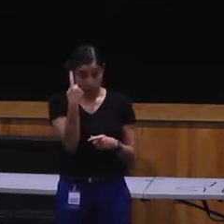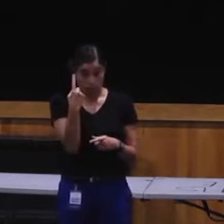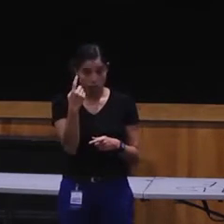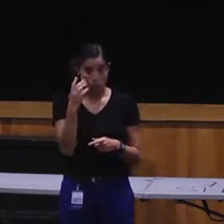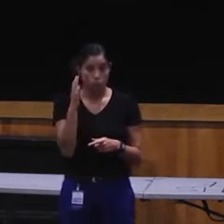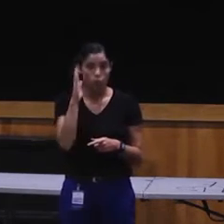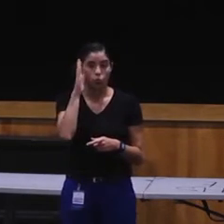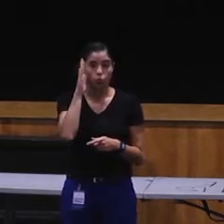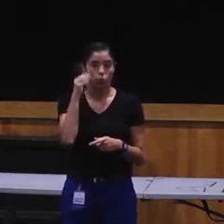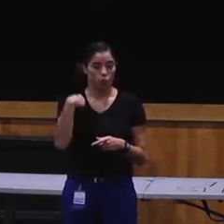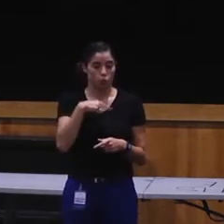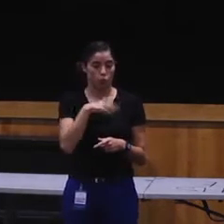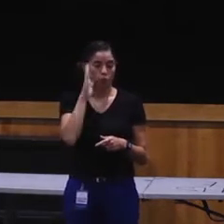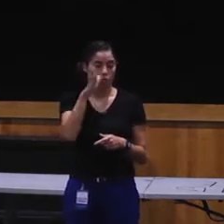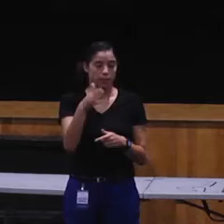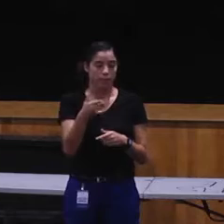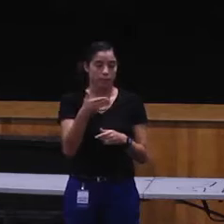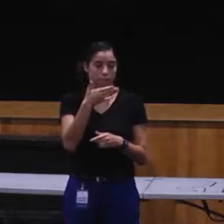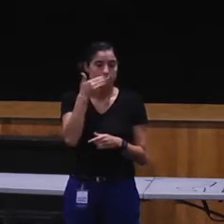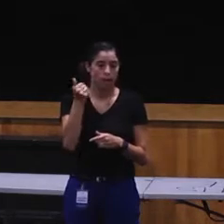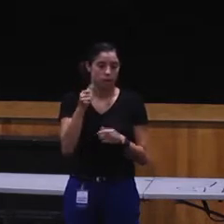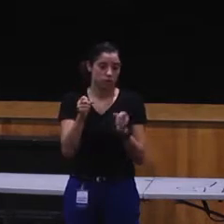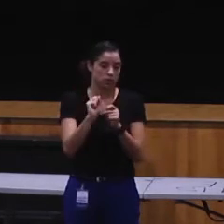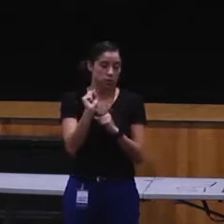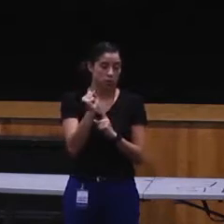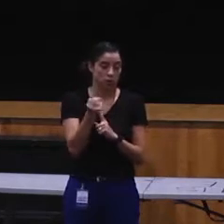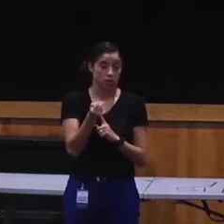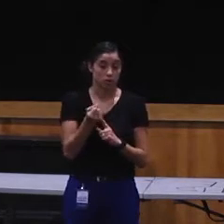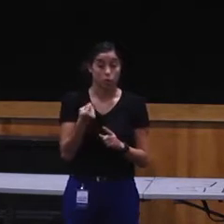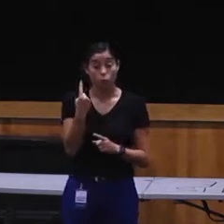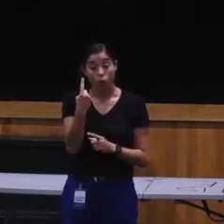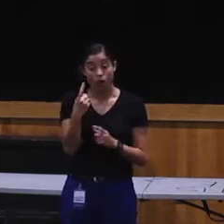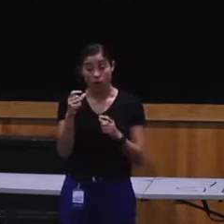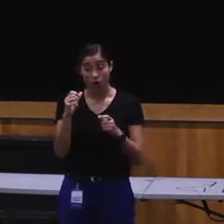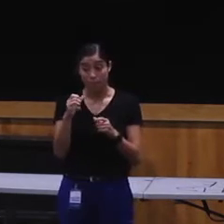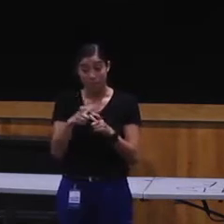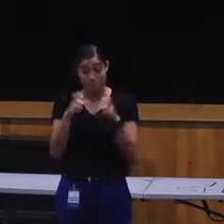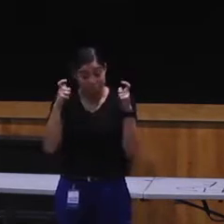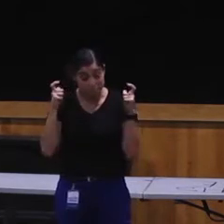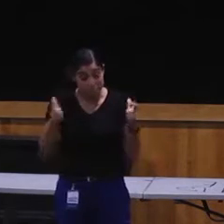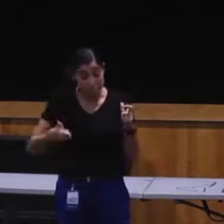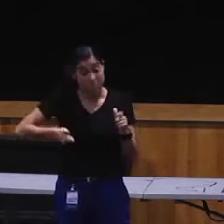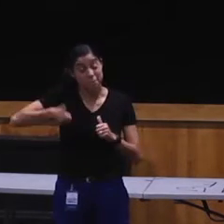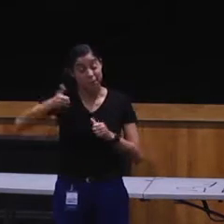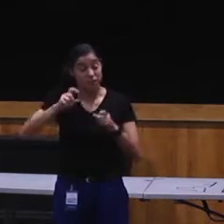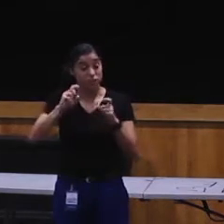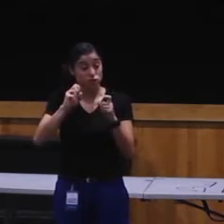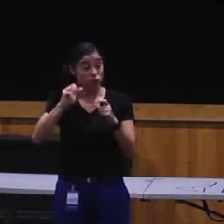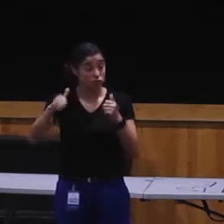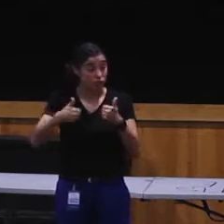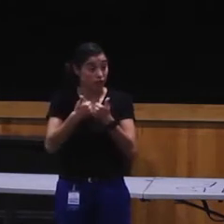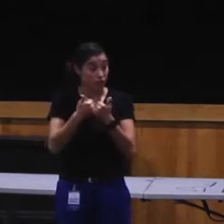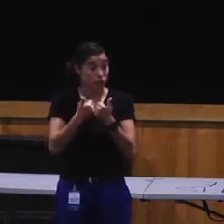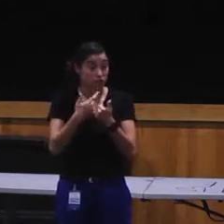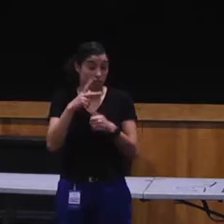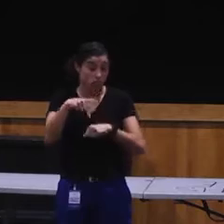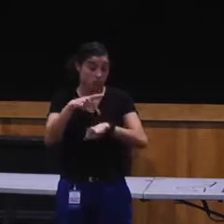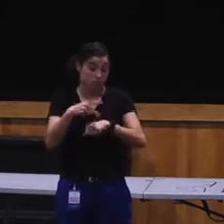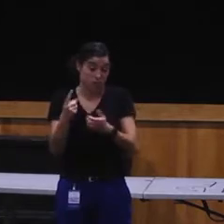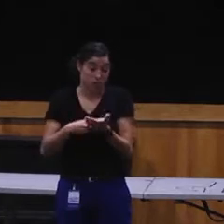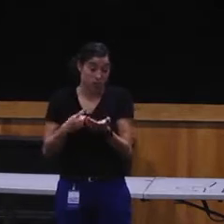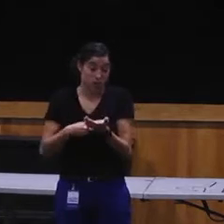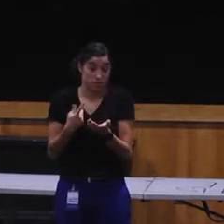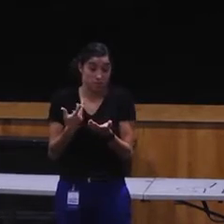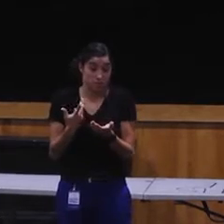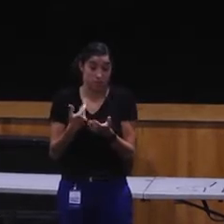it's not limited to any one group. We have probably our biggest challenge is our principals sometimes on getting them to get on board with